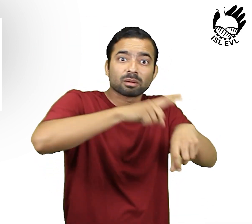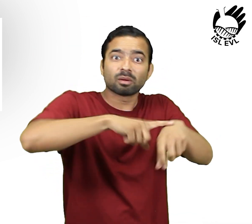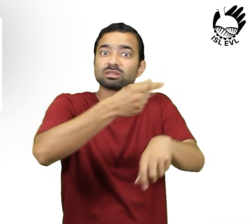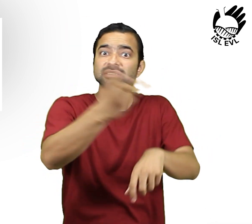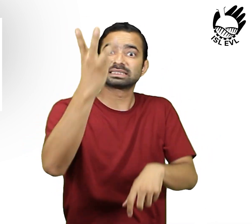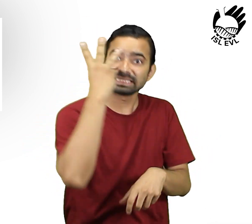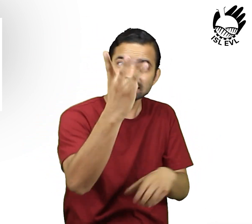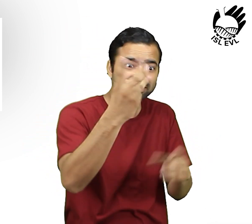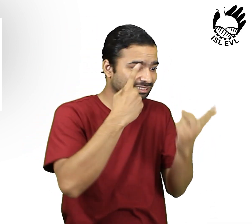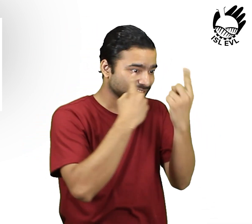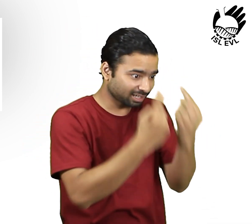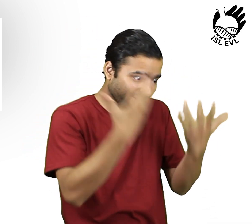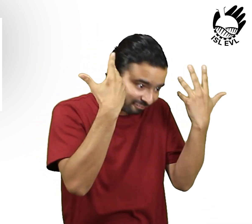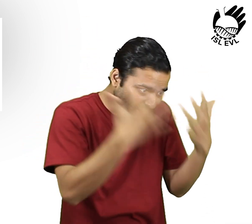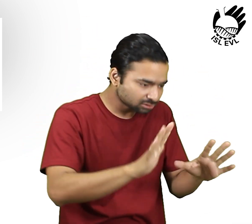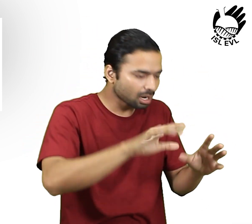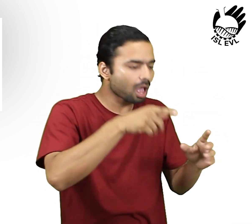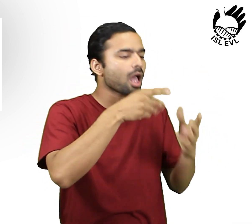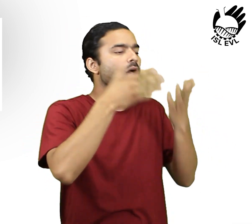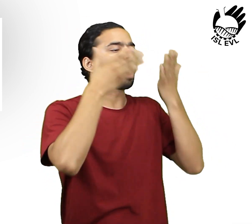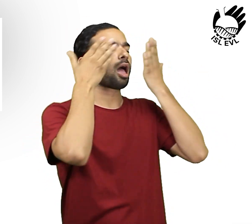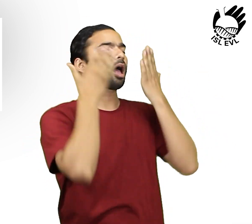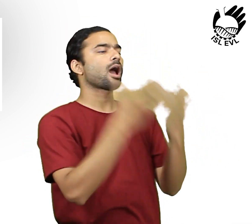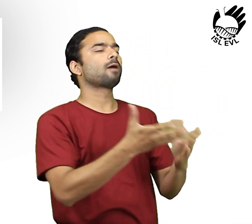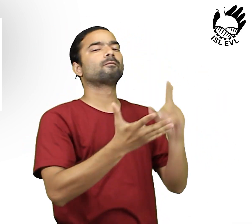3 times to obtain an average